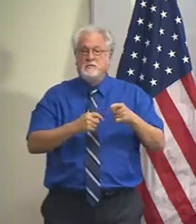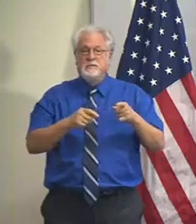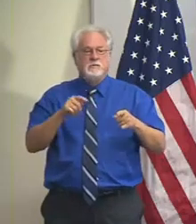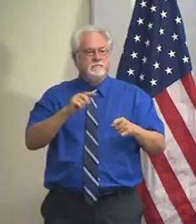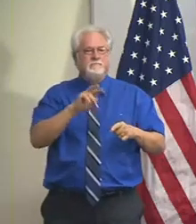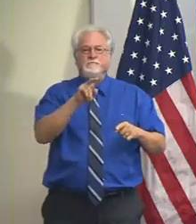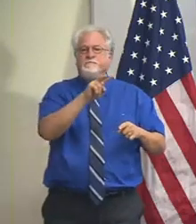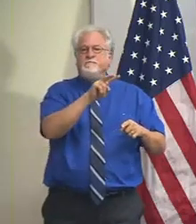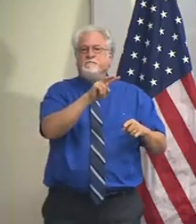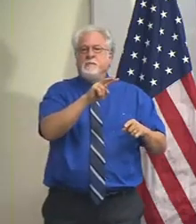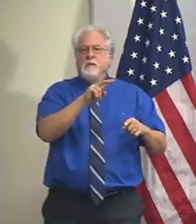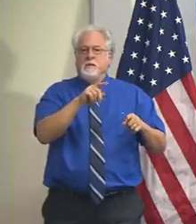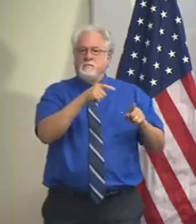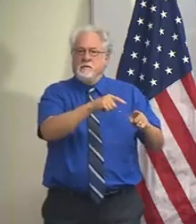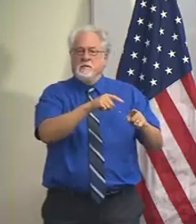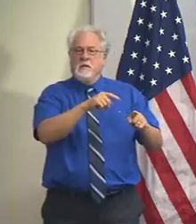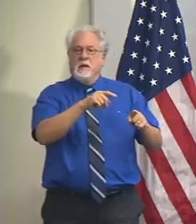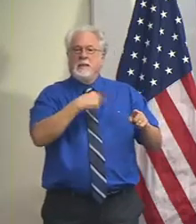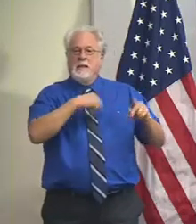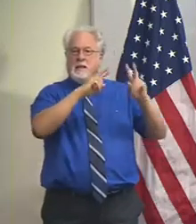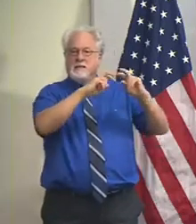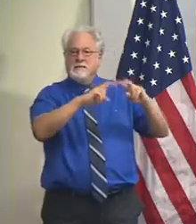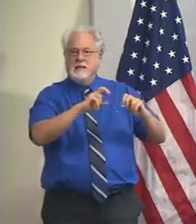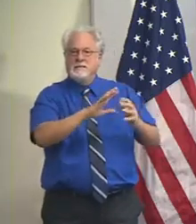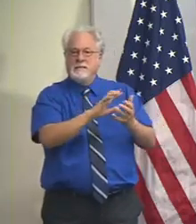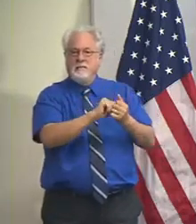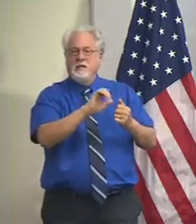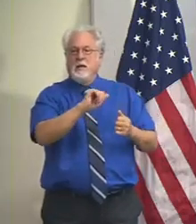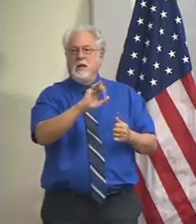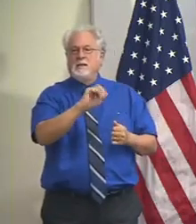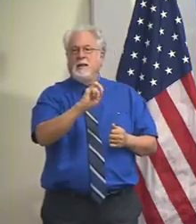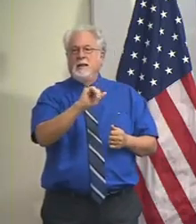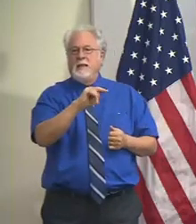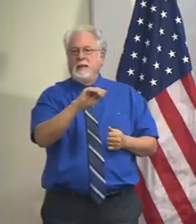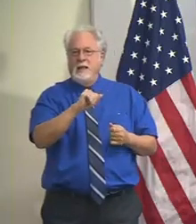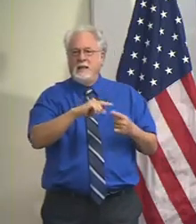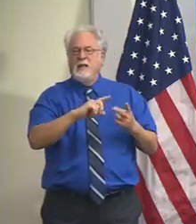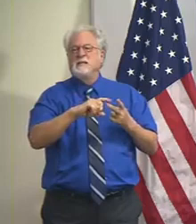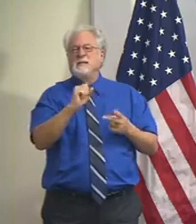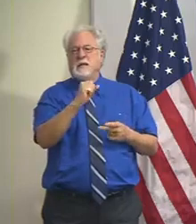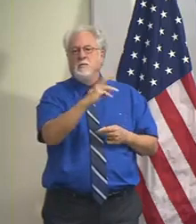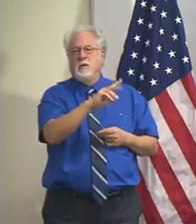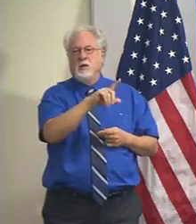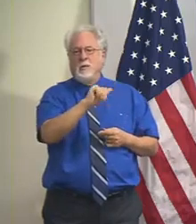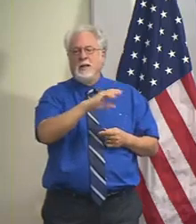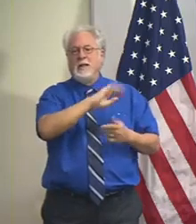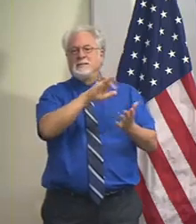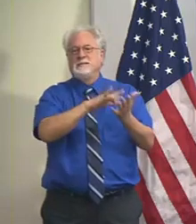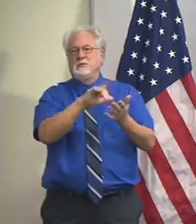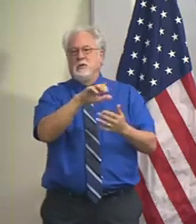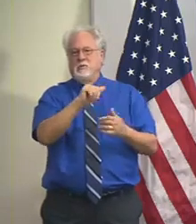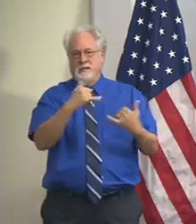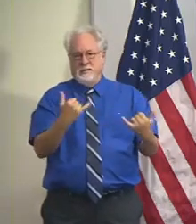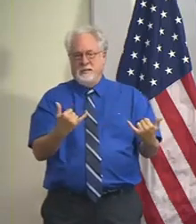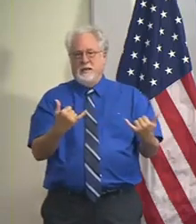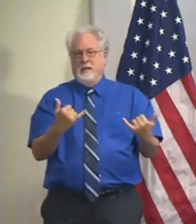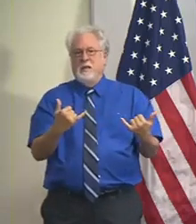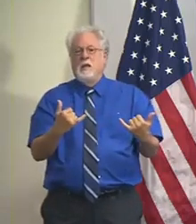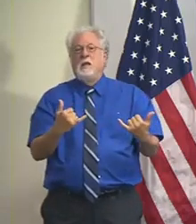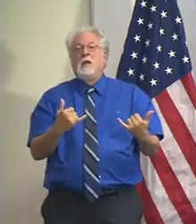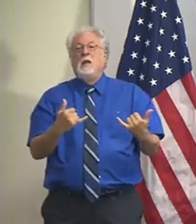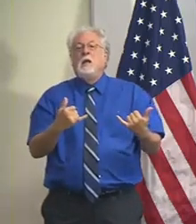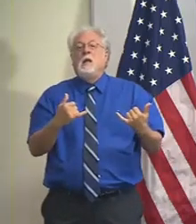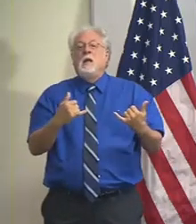where we can assess damage in Acadiana, southwest Louisiana, and central Louisiana today. They're